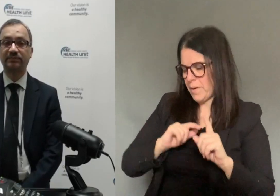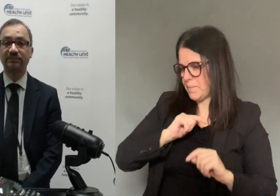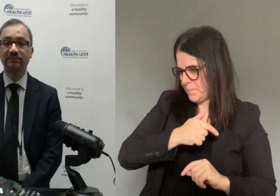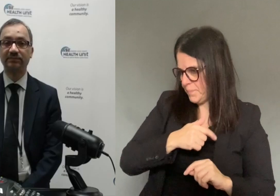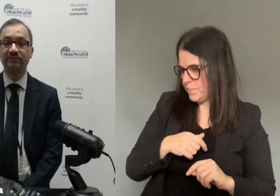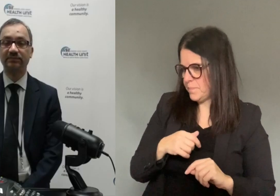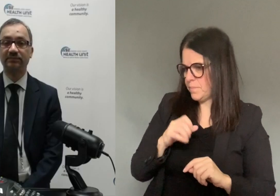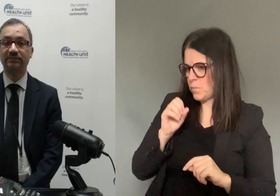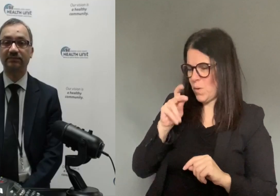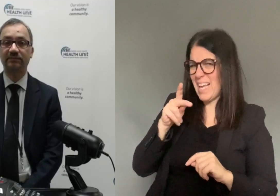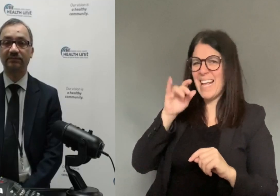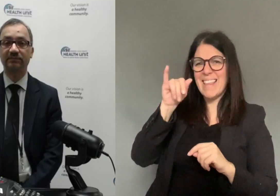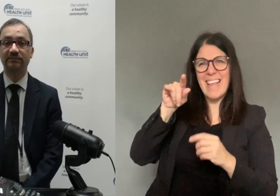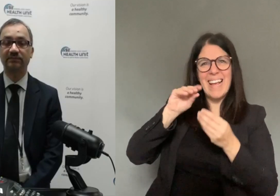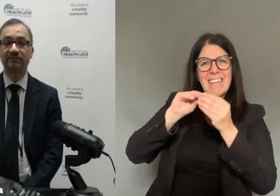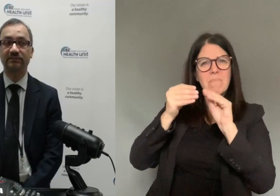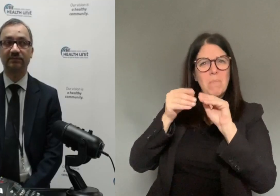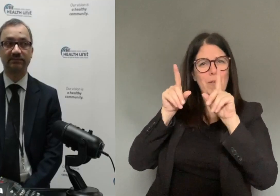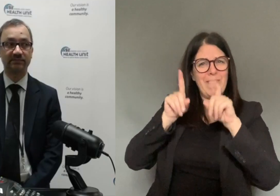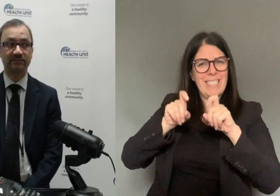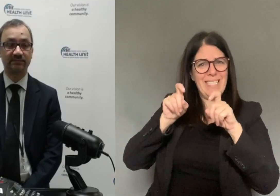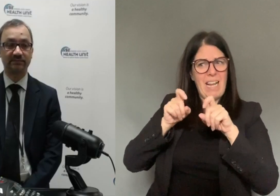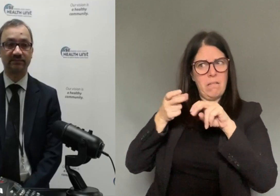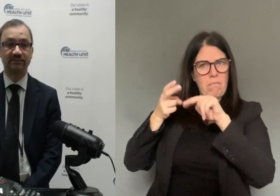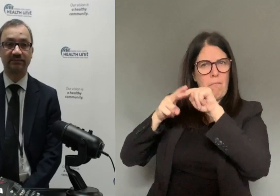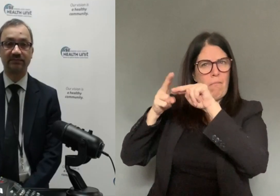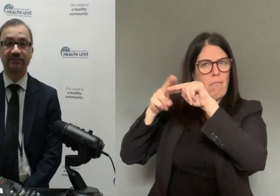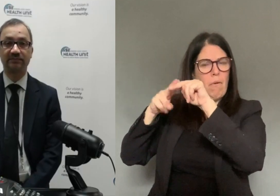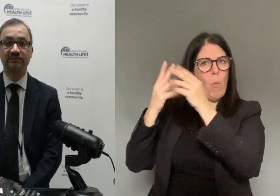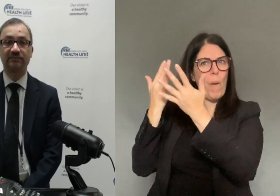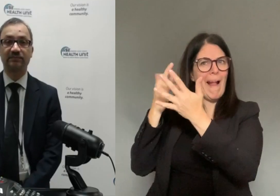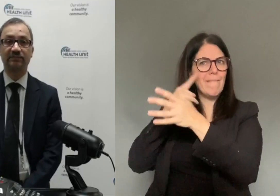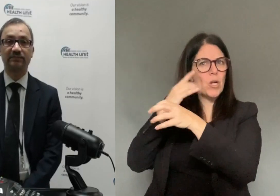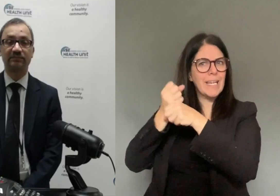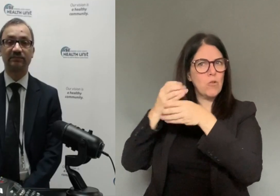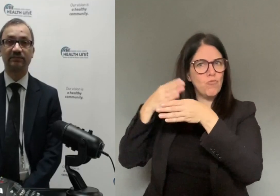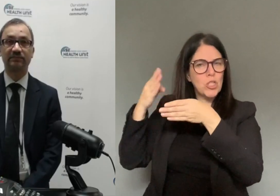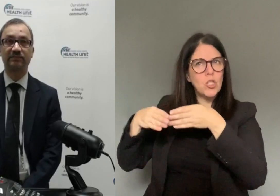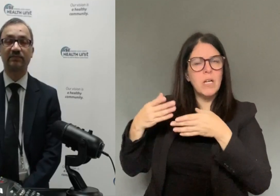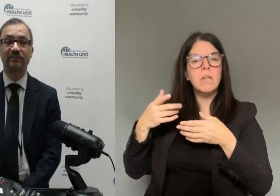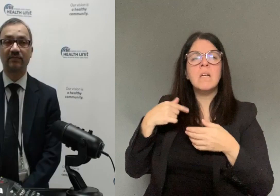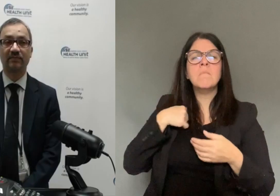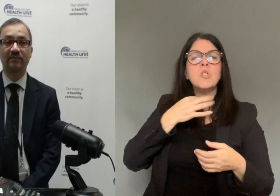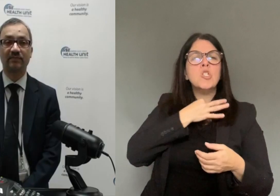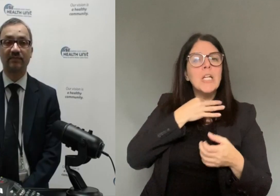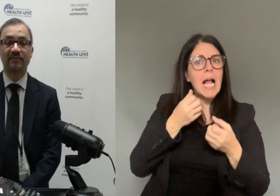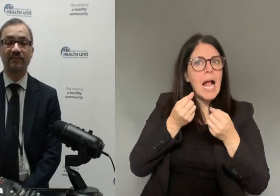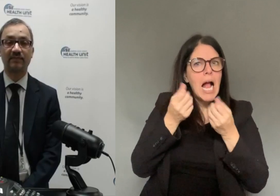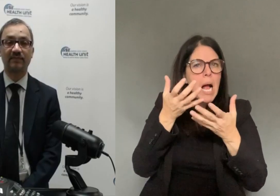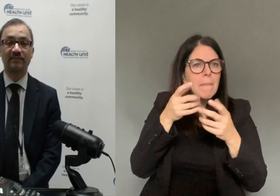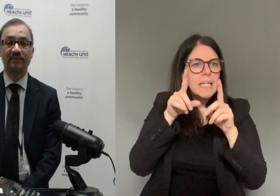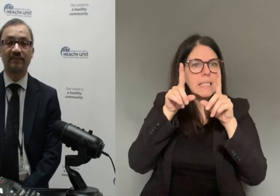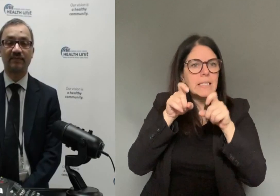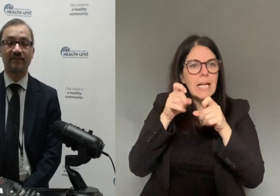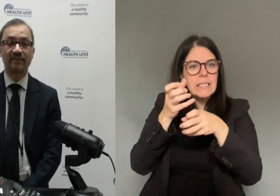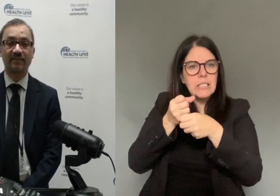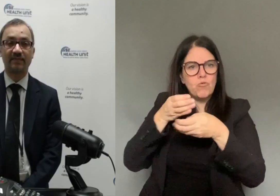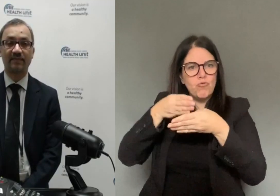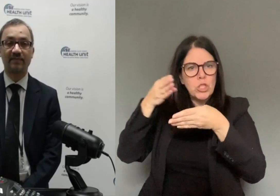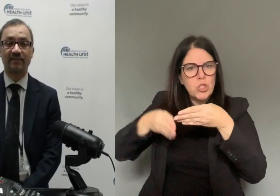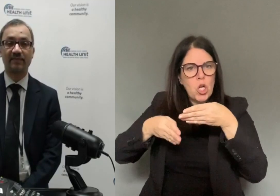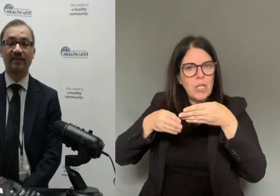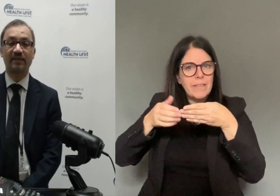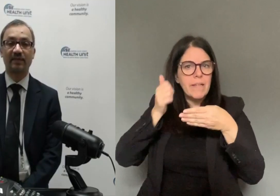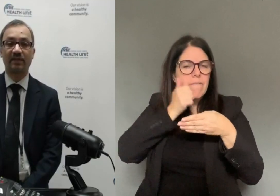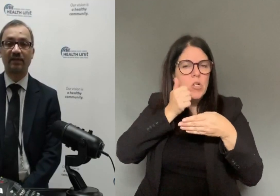Okay. And the number of pending tests continue to rise. Do you have an average of how many test results you get back in a day? Like, are these new